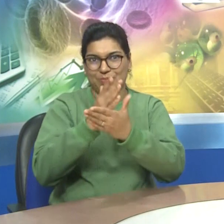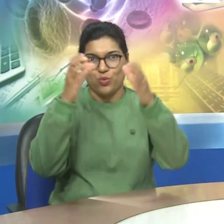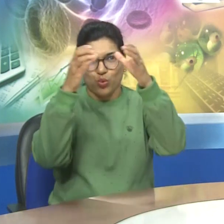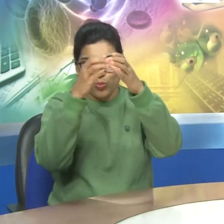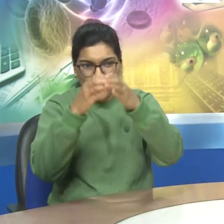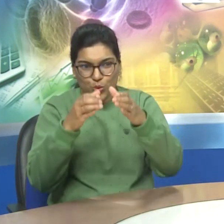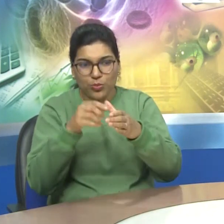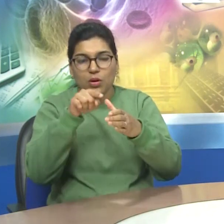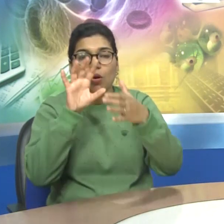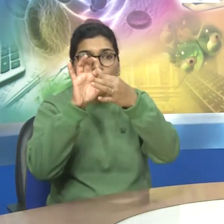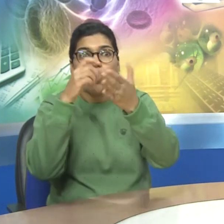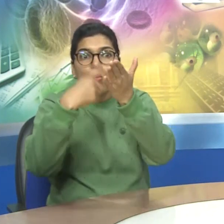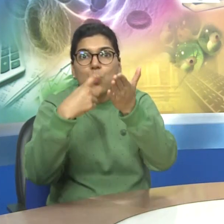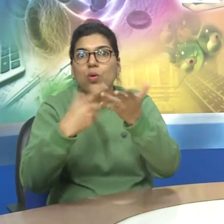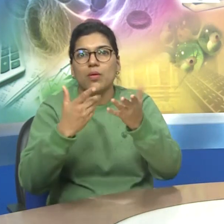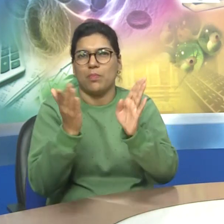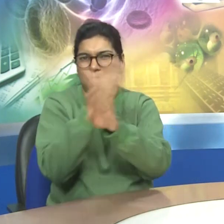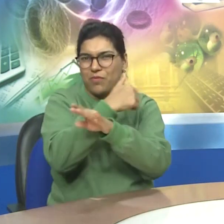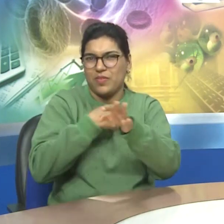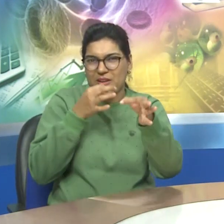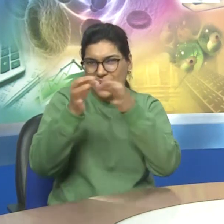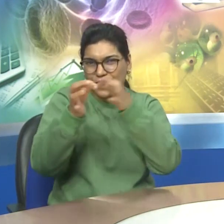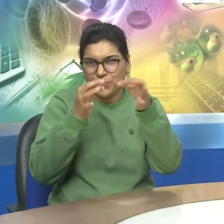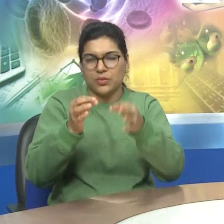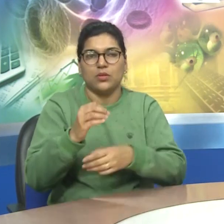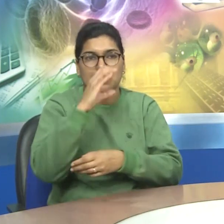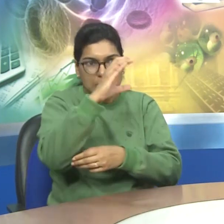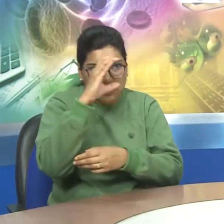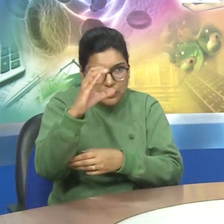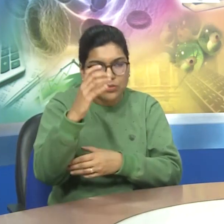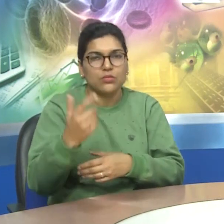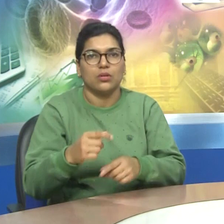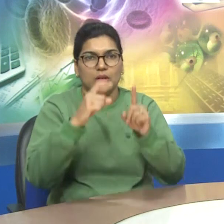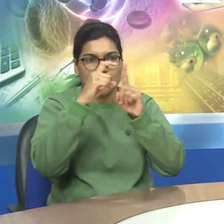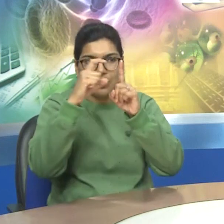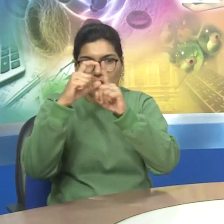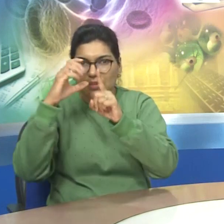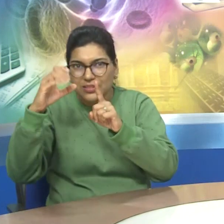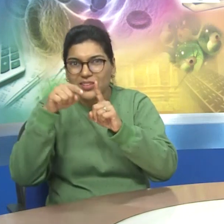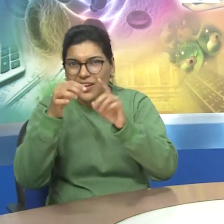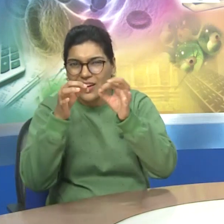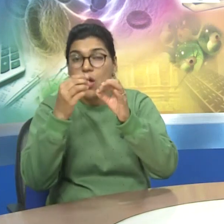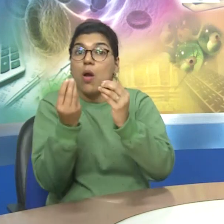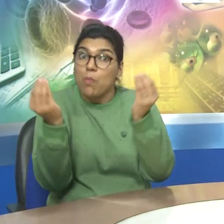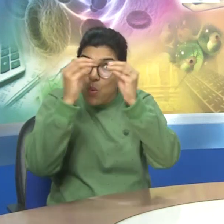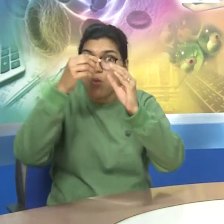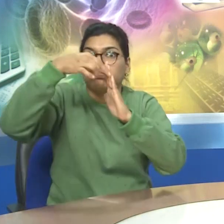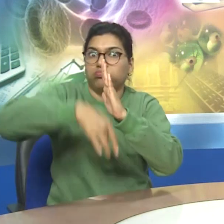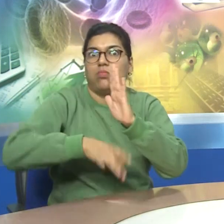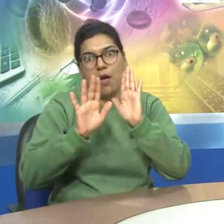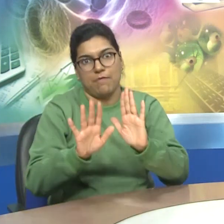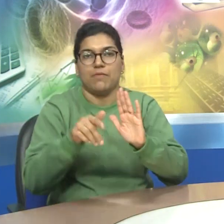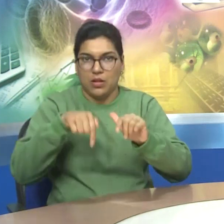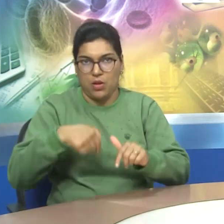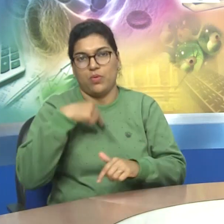Library classifications. We already understood that there are some classification types. DDC we